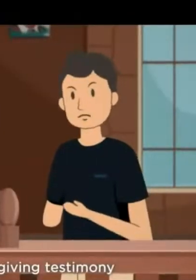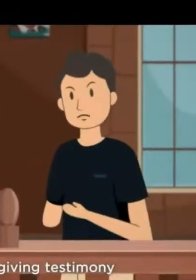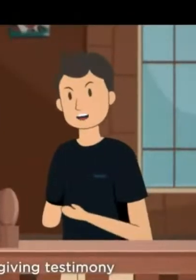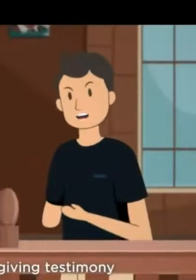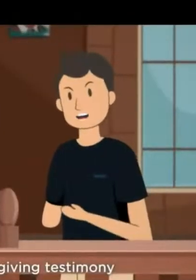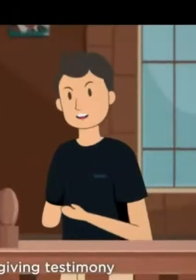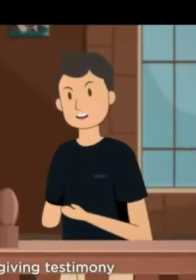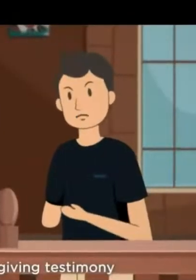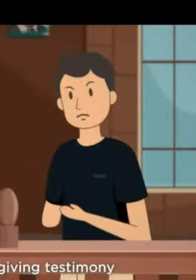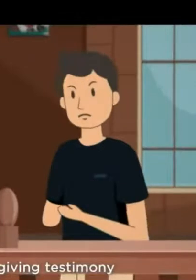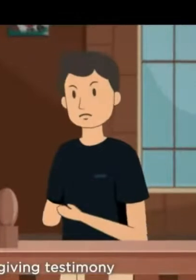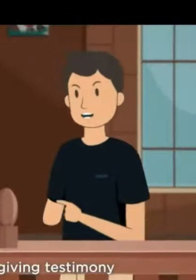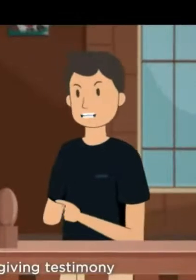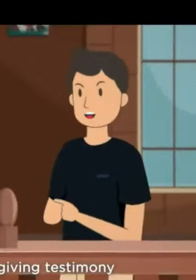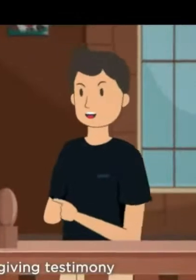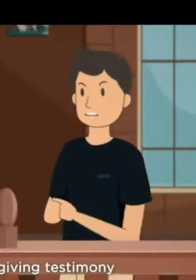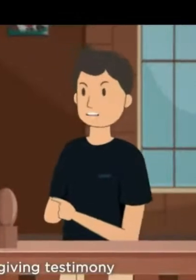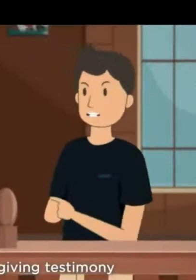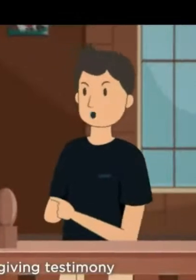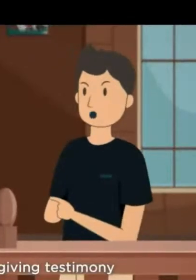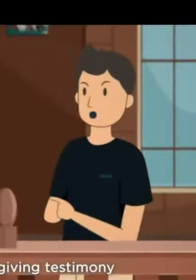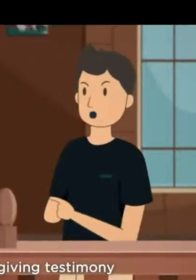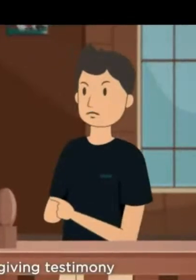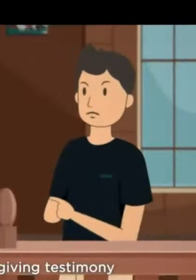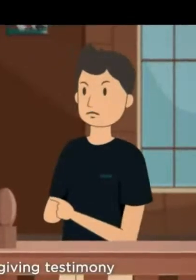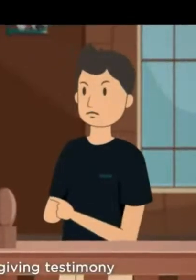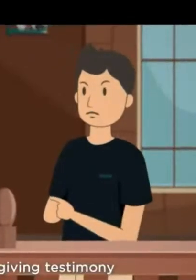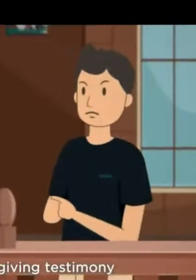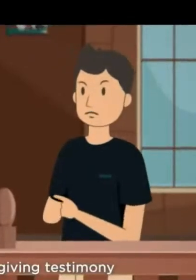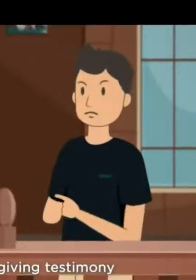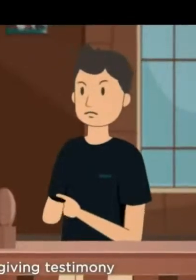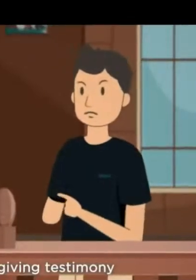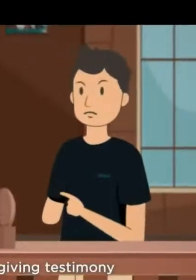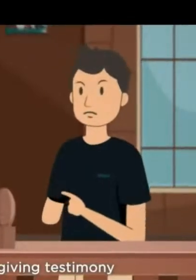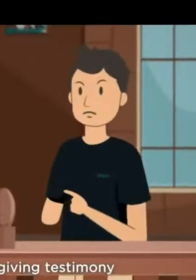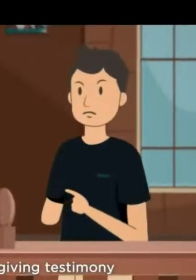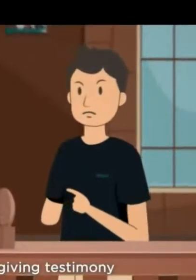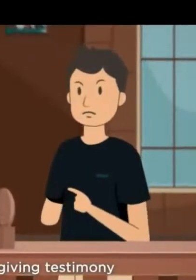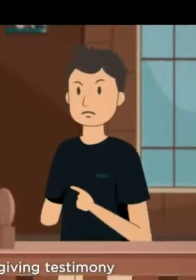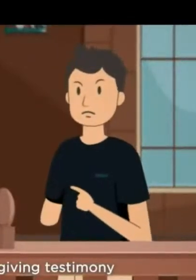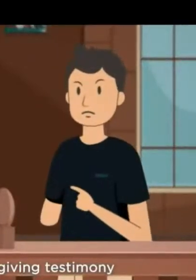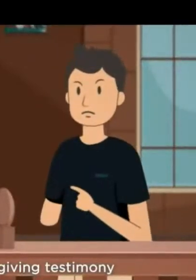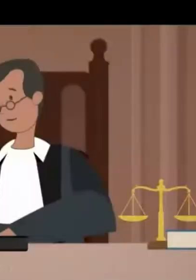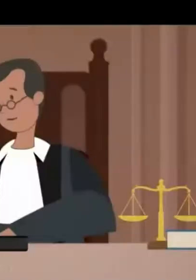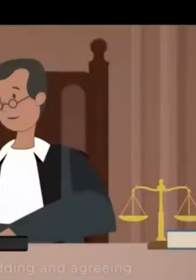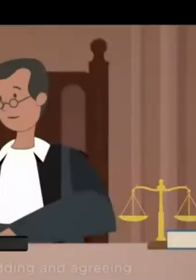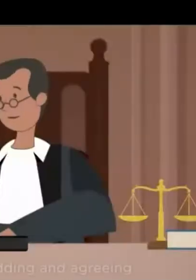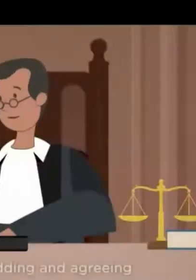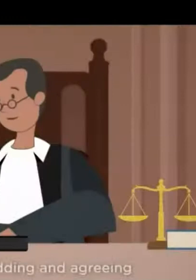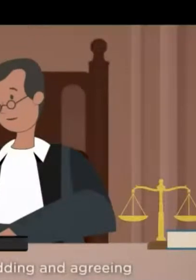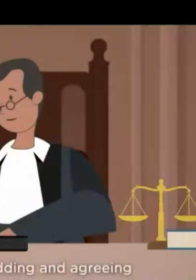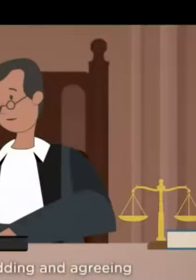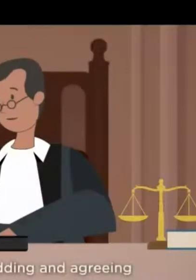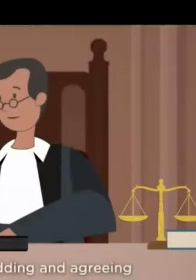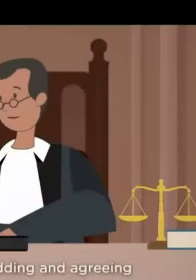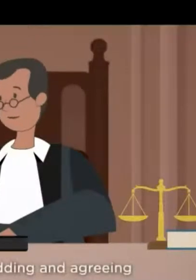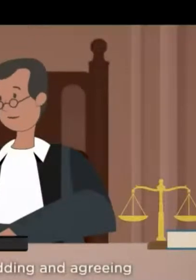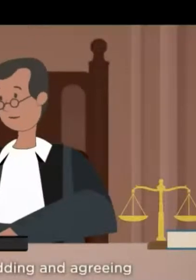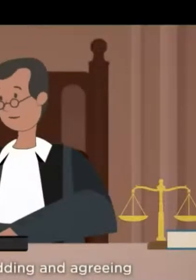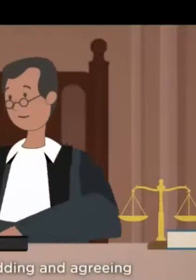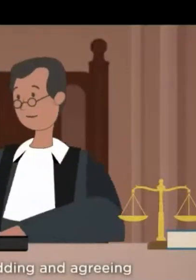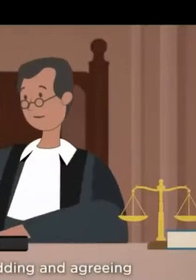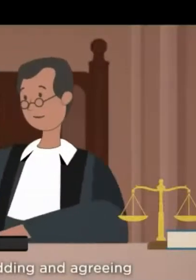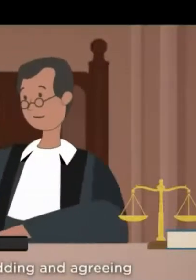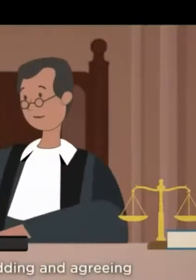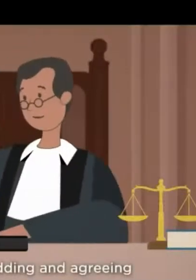individual autonomy, including the freedom to make one's own choices, and independence of persons, non-discrimination,